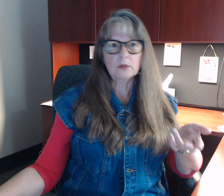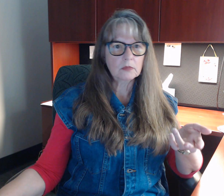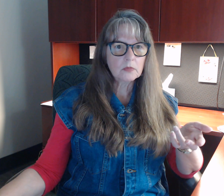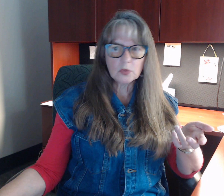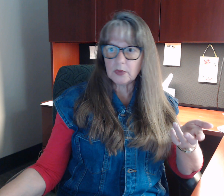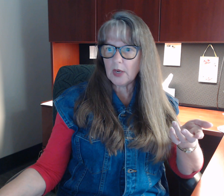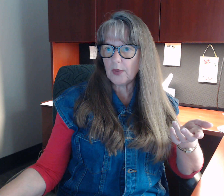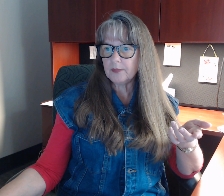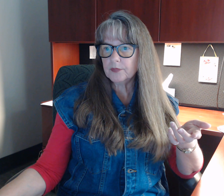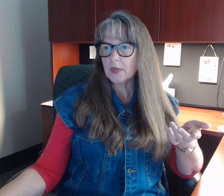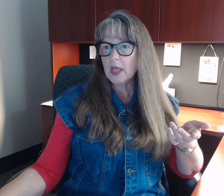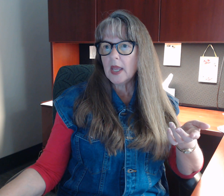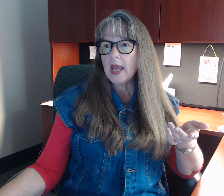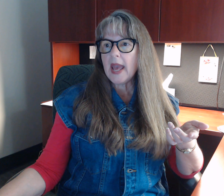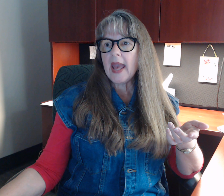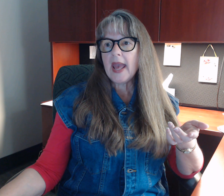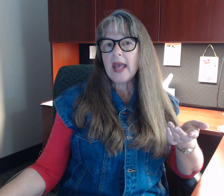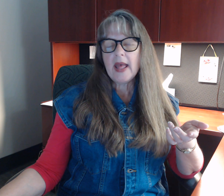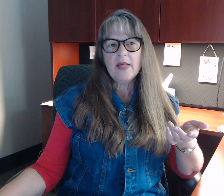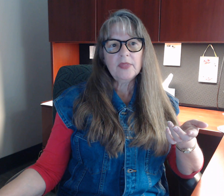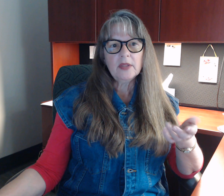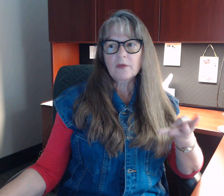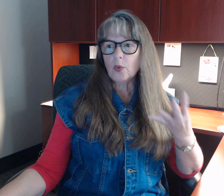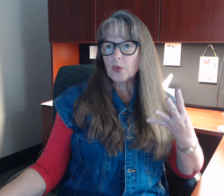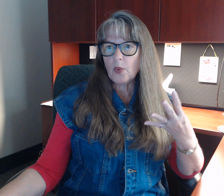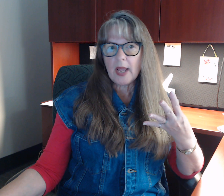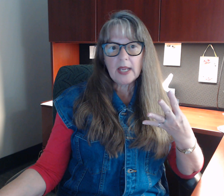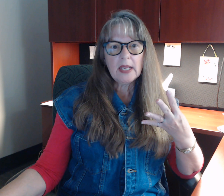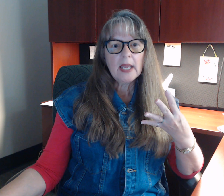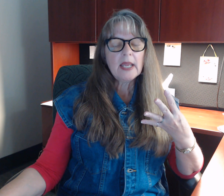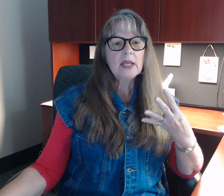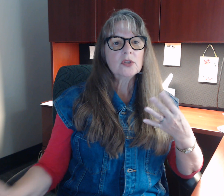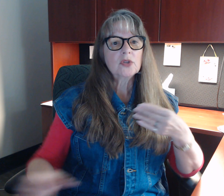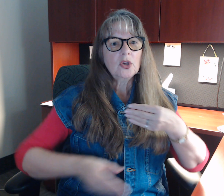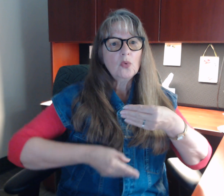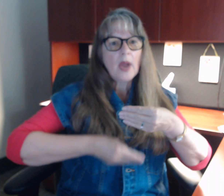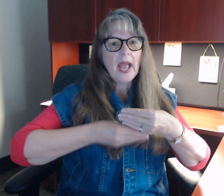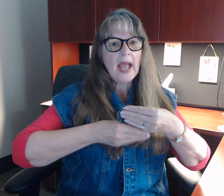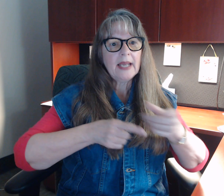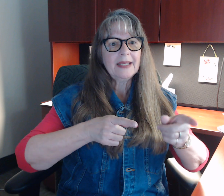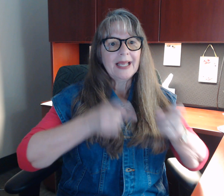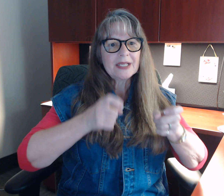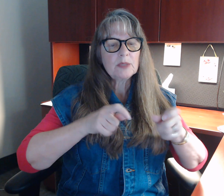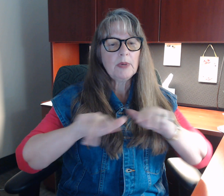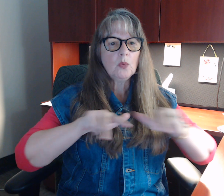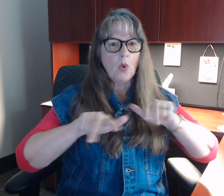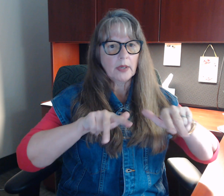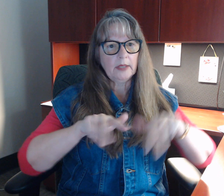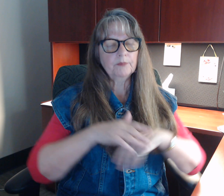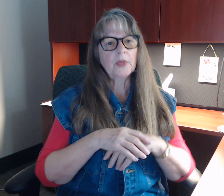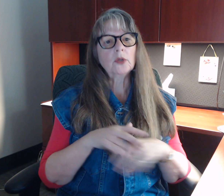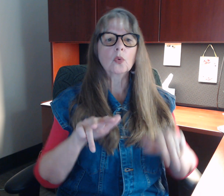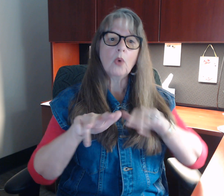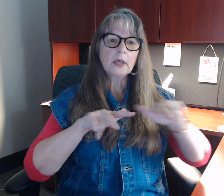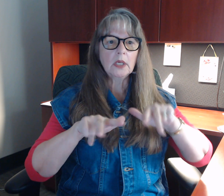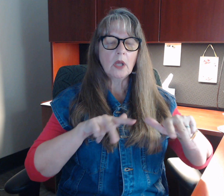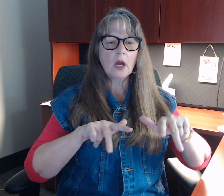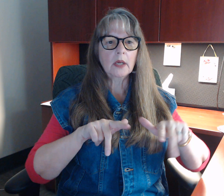do it that way. And then the fourth way is that you add like speed walking, like you're walking along, and